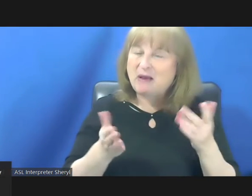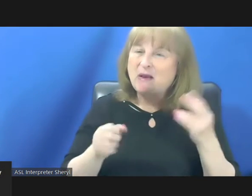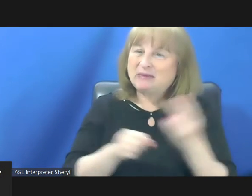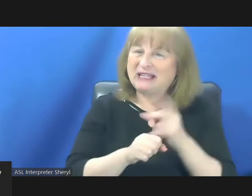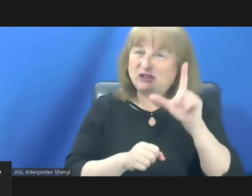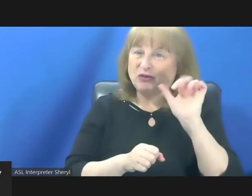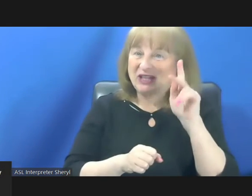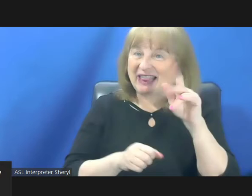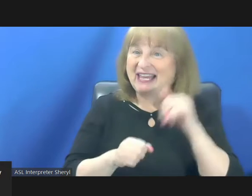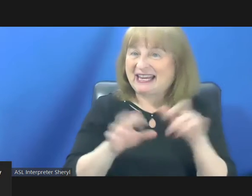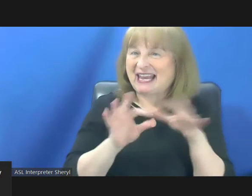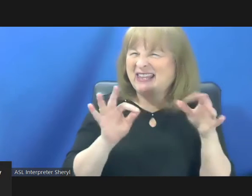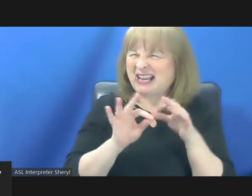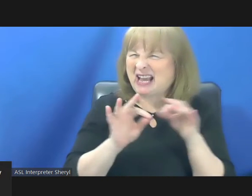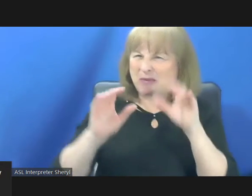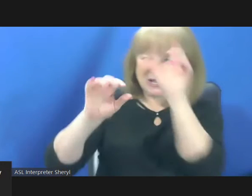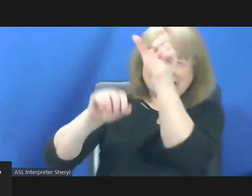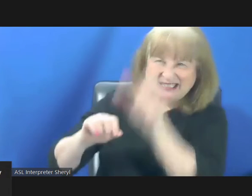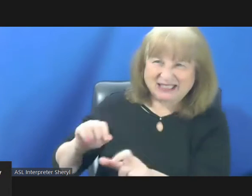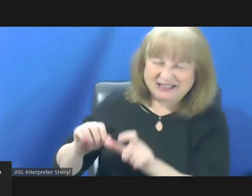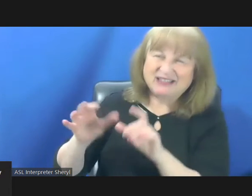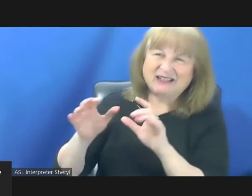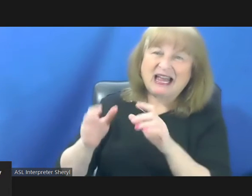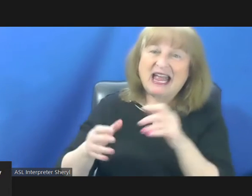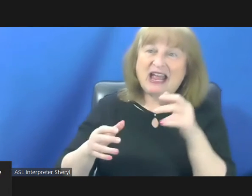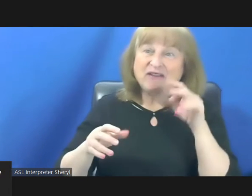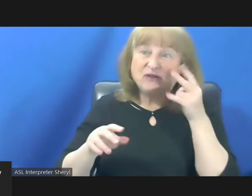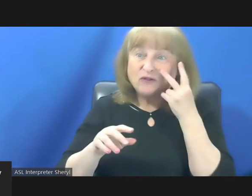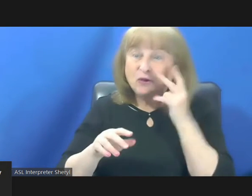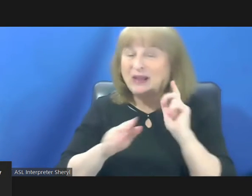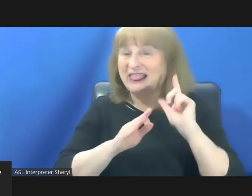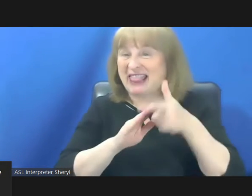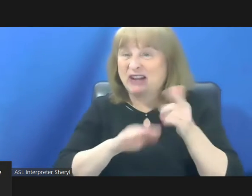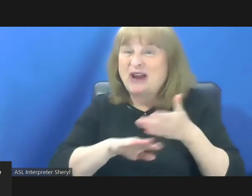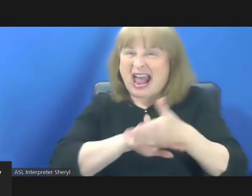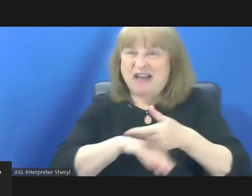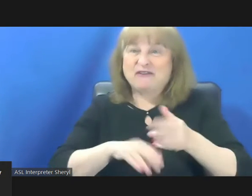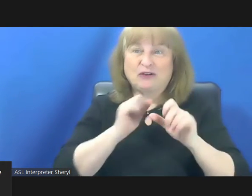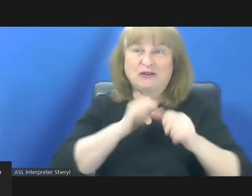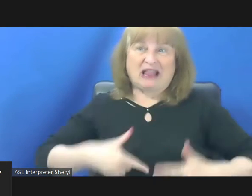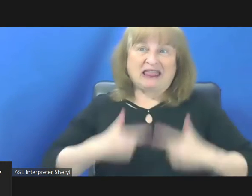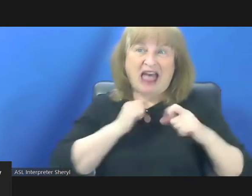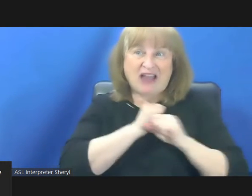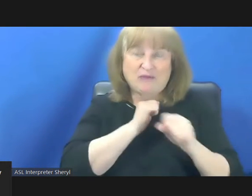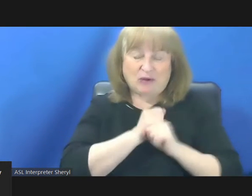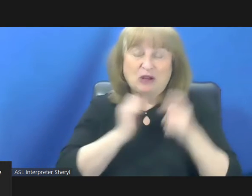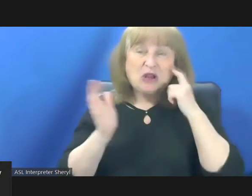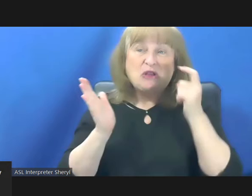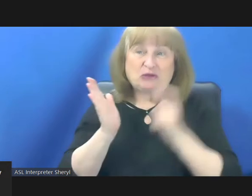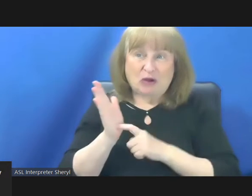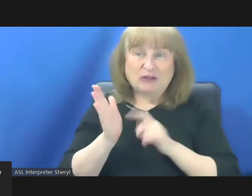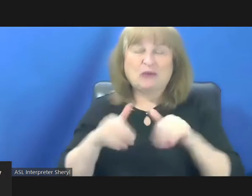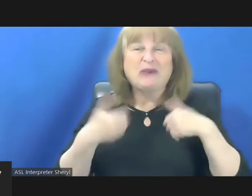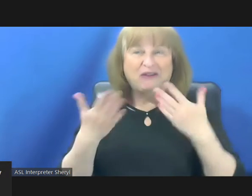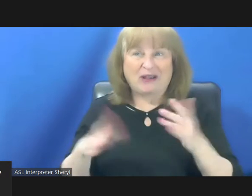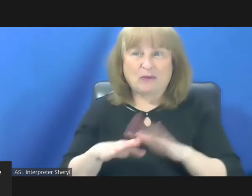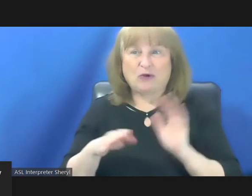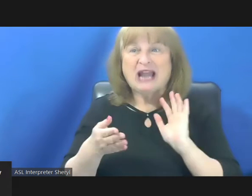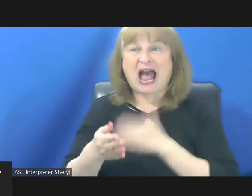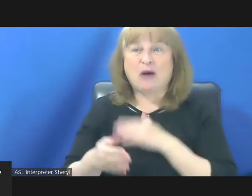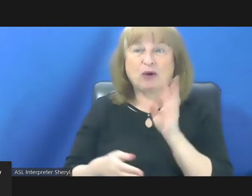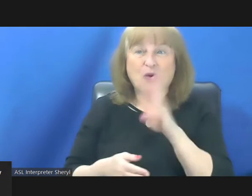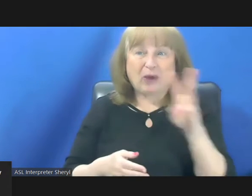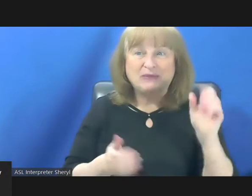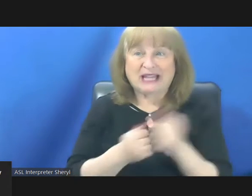comments sections. If you're viewing this program after the live broadcast, please note that it will also be made available on our website with